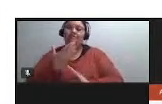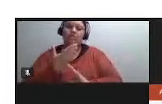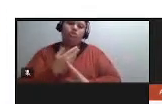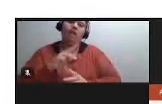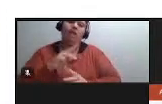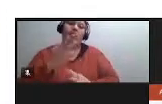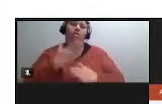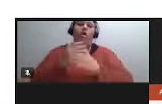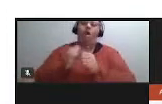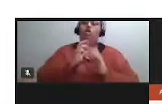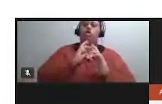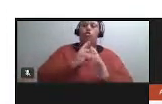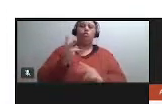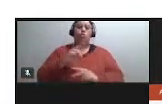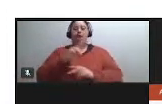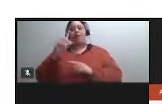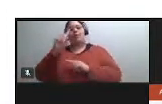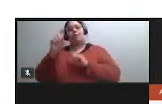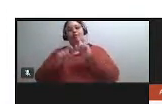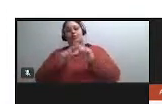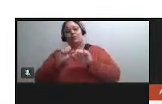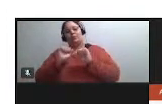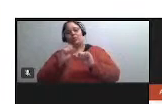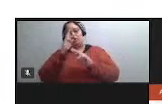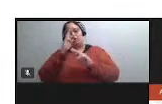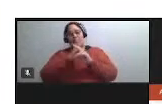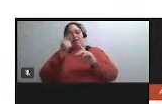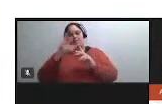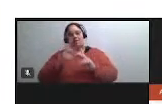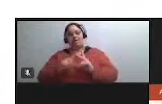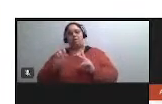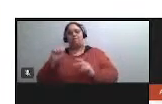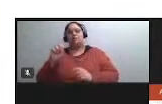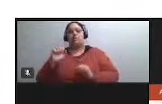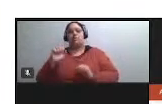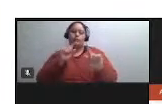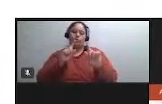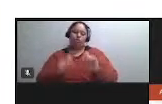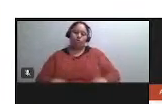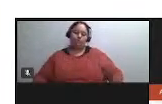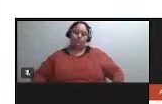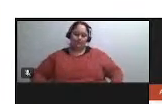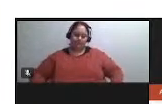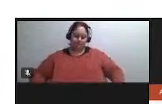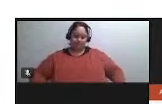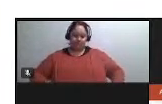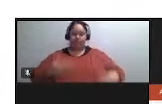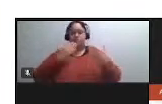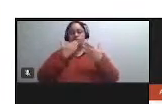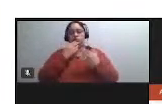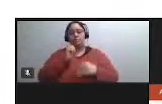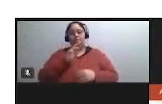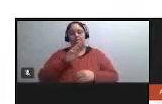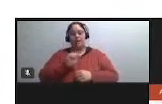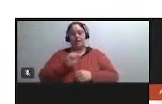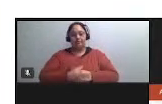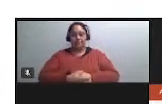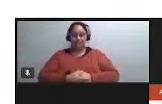colleagues will respond to the other questions by Honourable Lekker and Honourable Maseko. Thank you, Chair. Thank you very much, Mr. Adams.